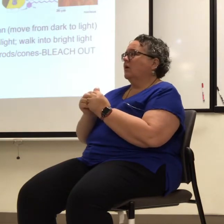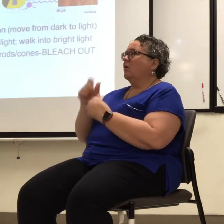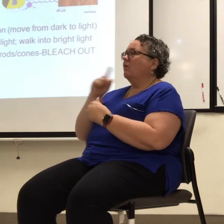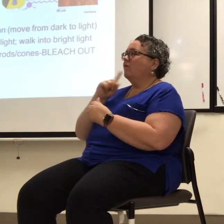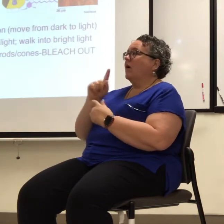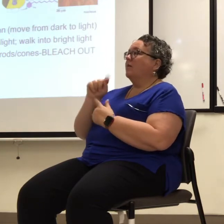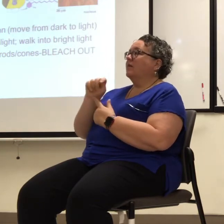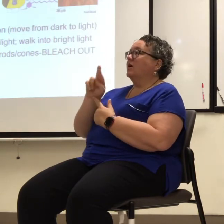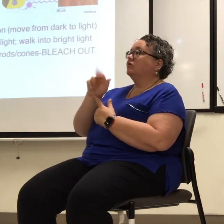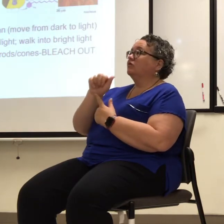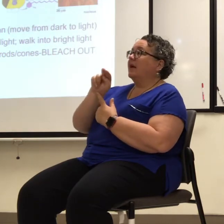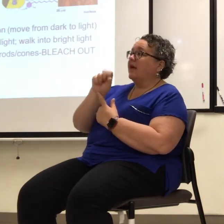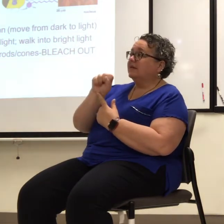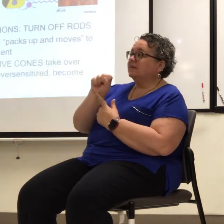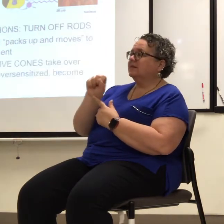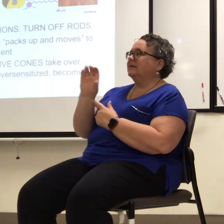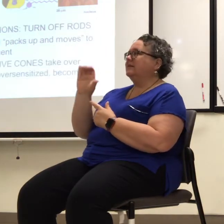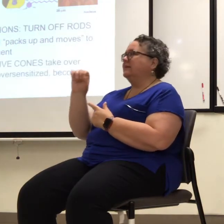trans to cis.